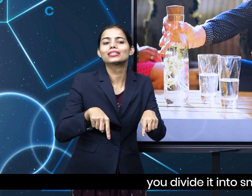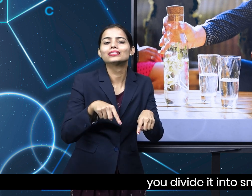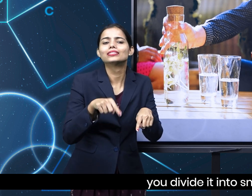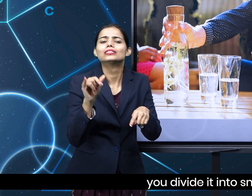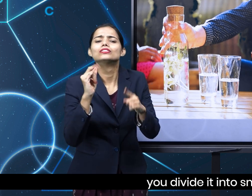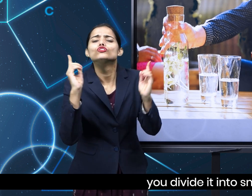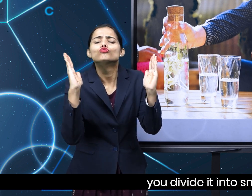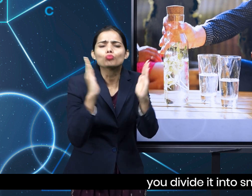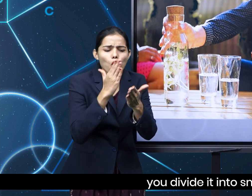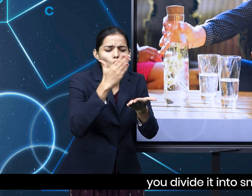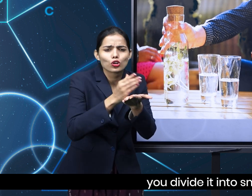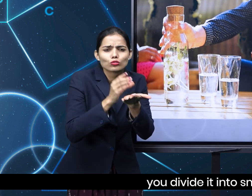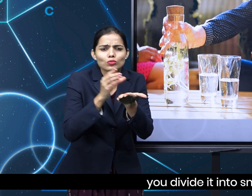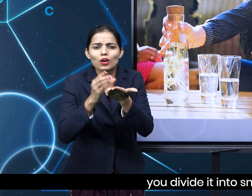smaller parts.